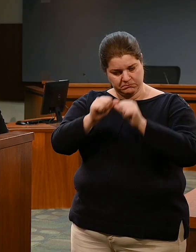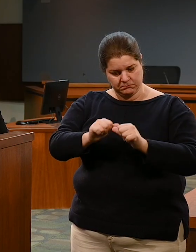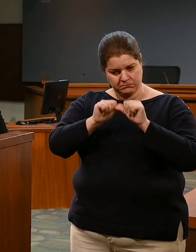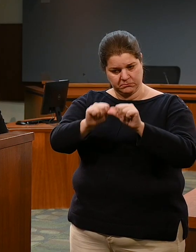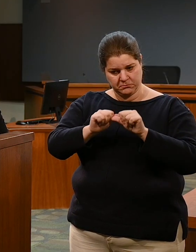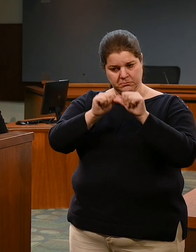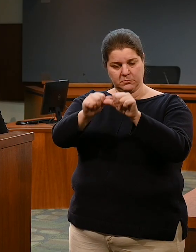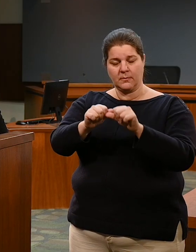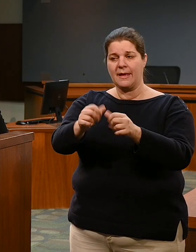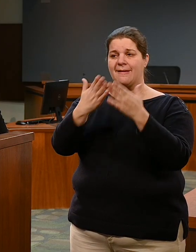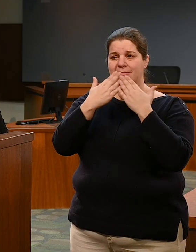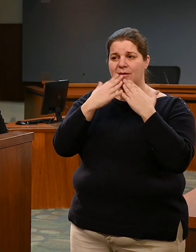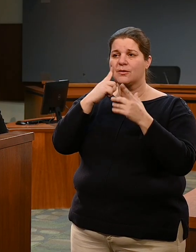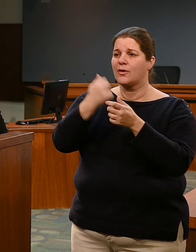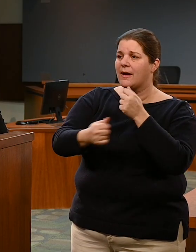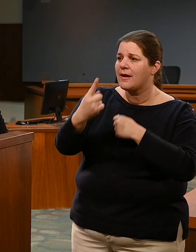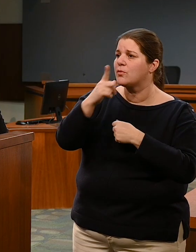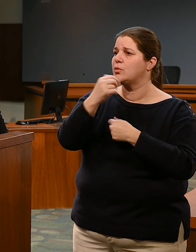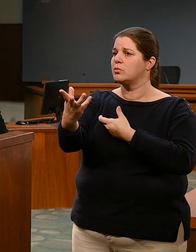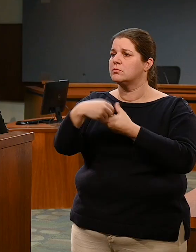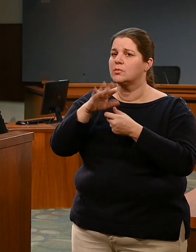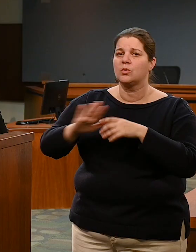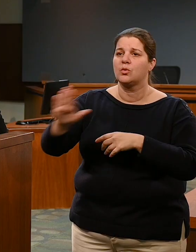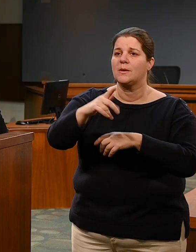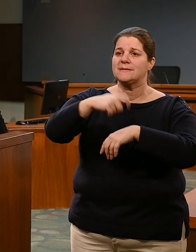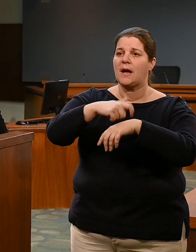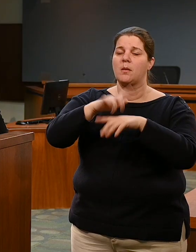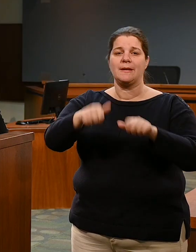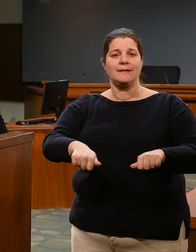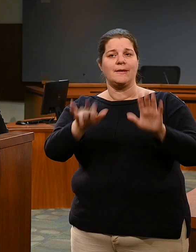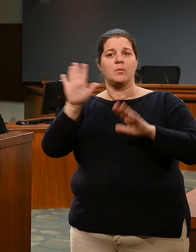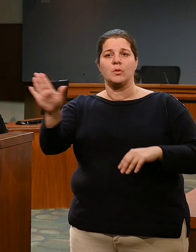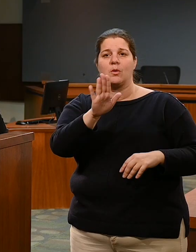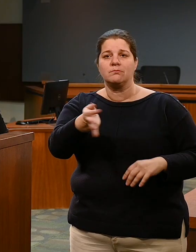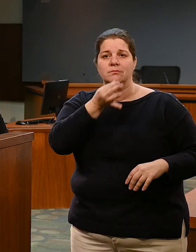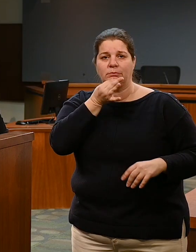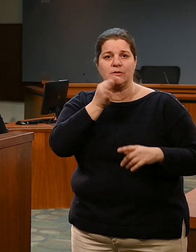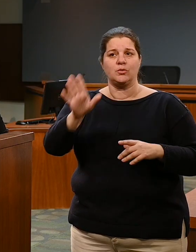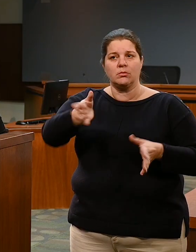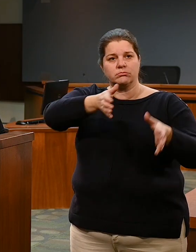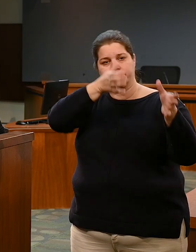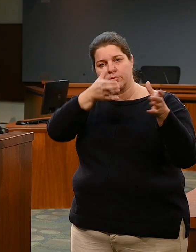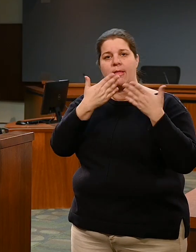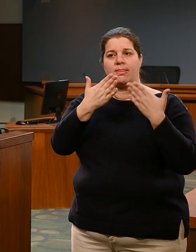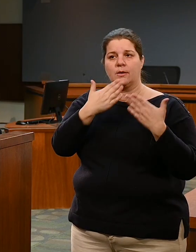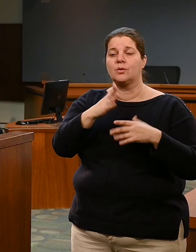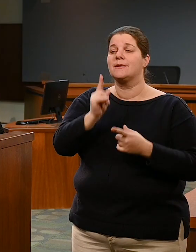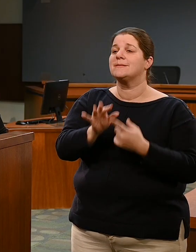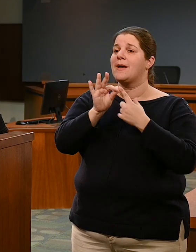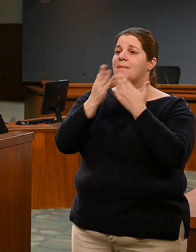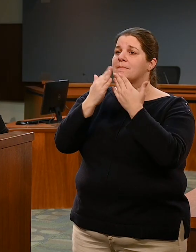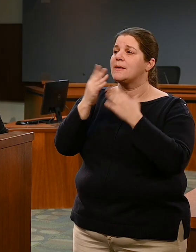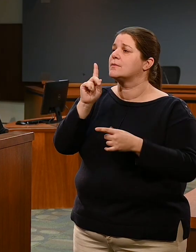time, expertise, and lived experience to ensure this work reflects truth and care, not convenience. A special thanks particularly to